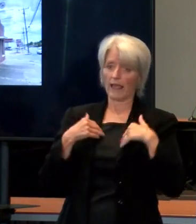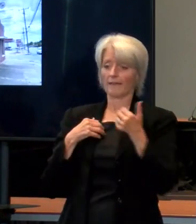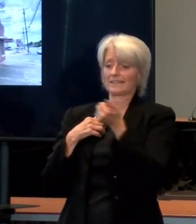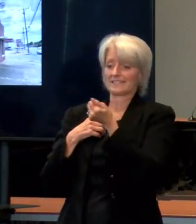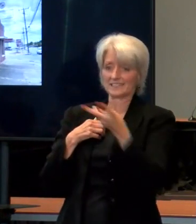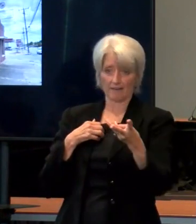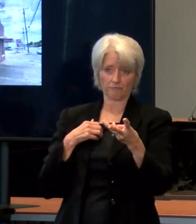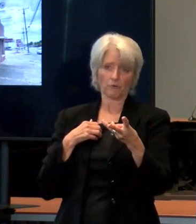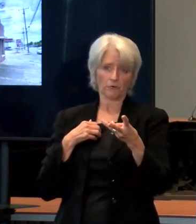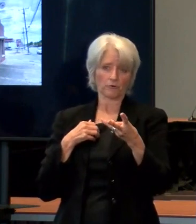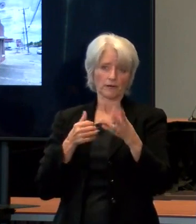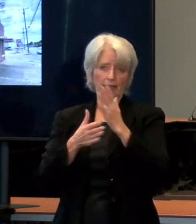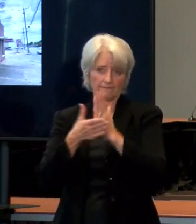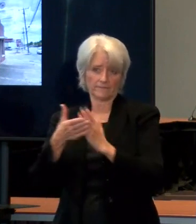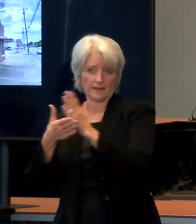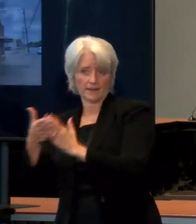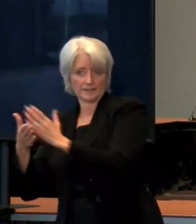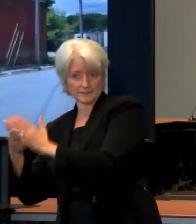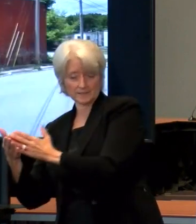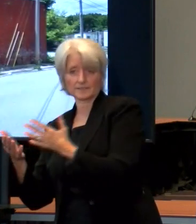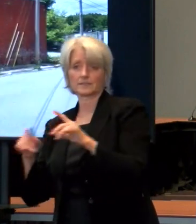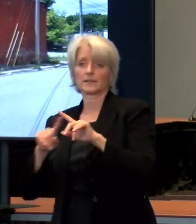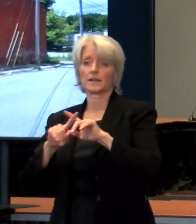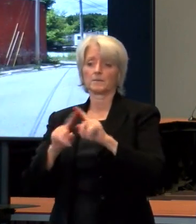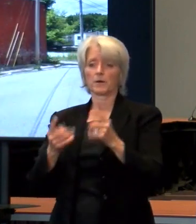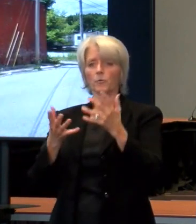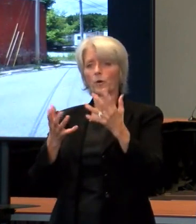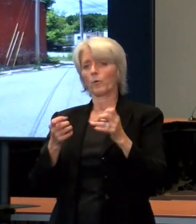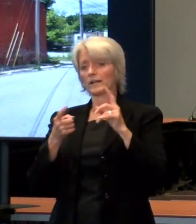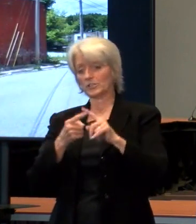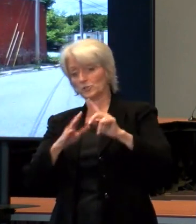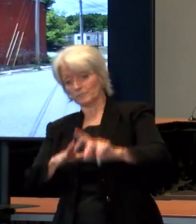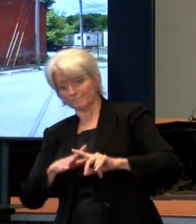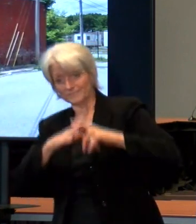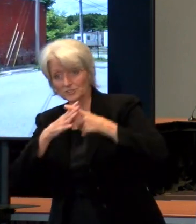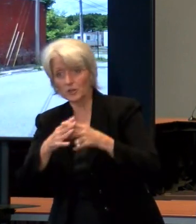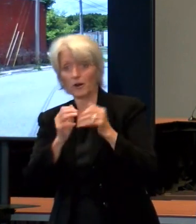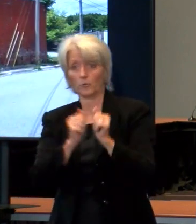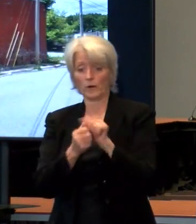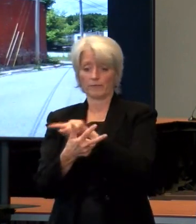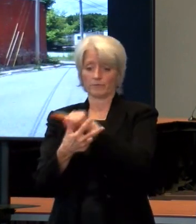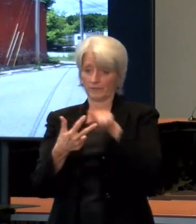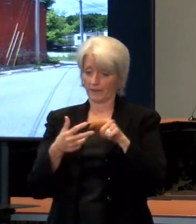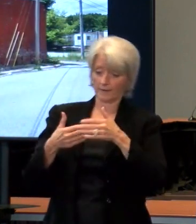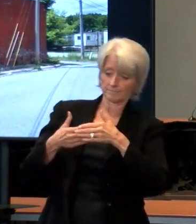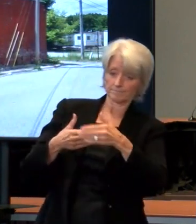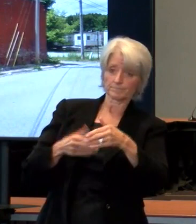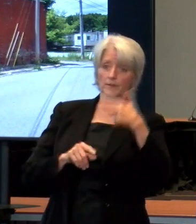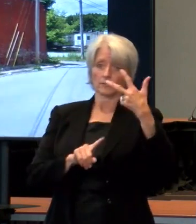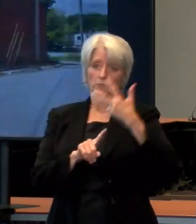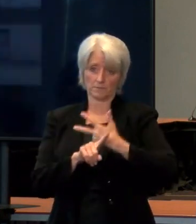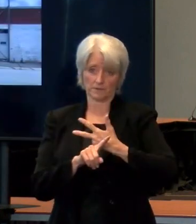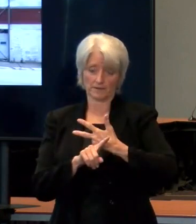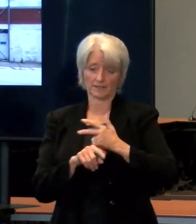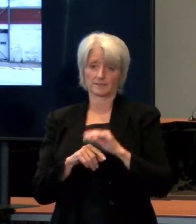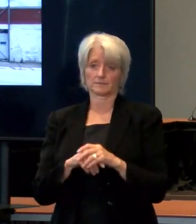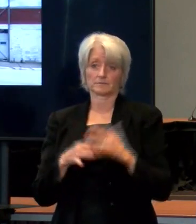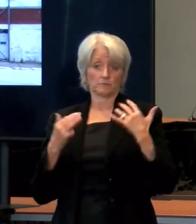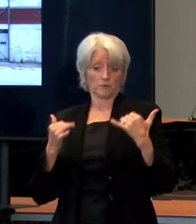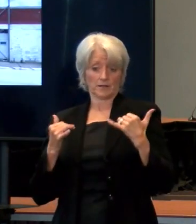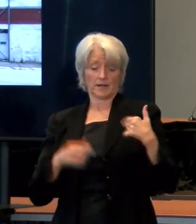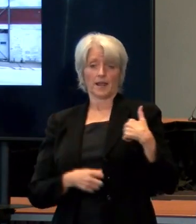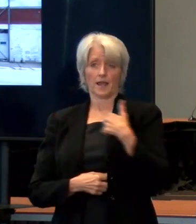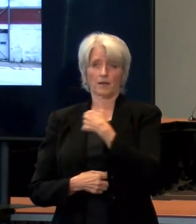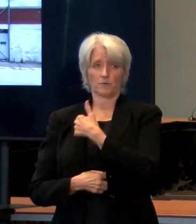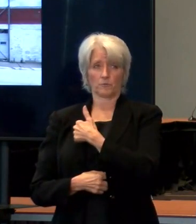that we're looking at. Asher was wanting to get some type of movement on these properties within 3 months. Right now, we're